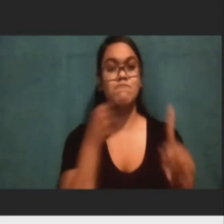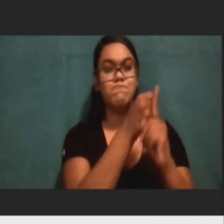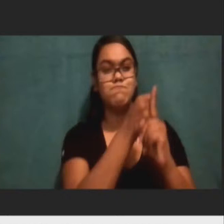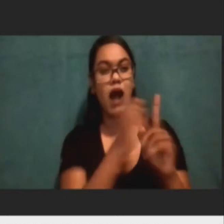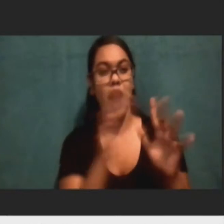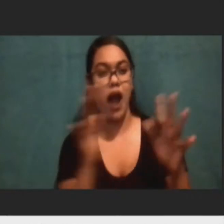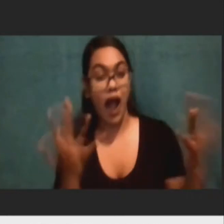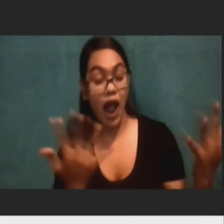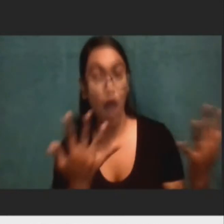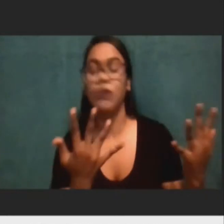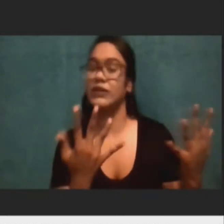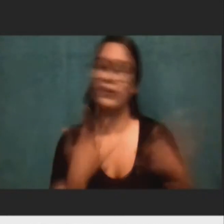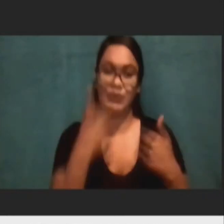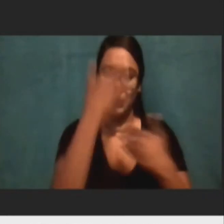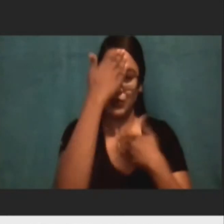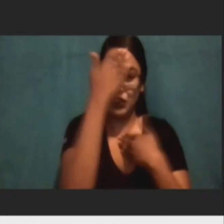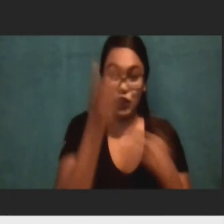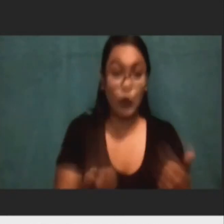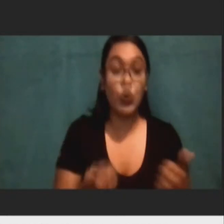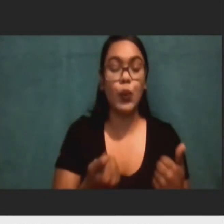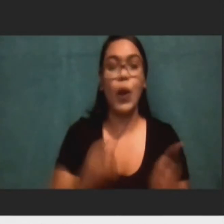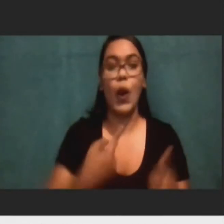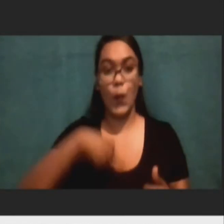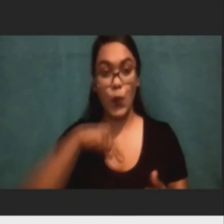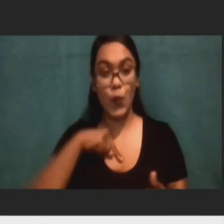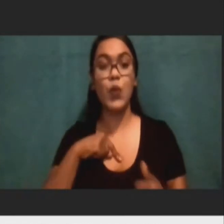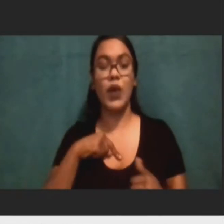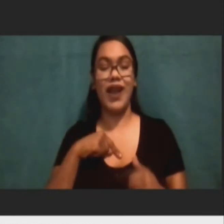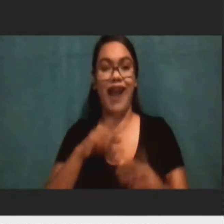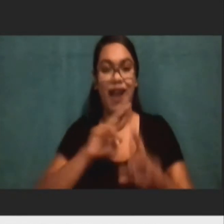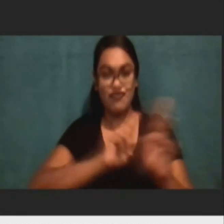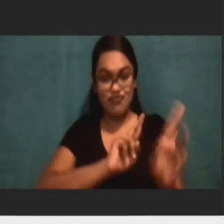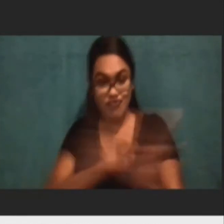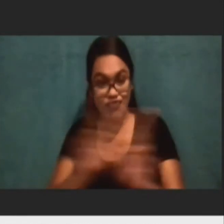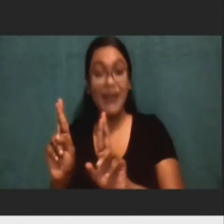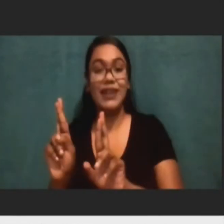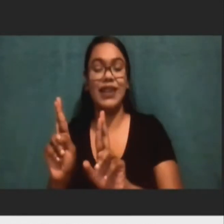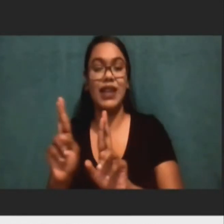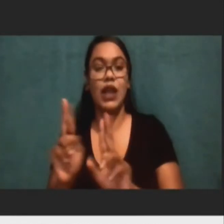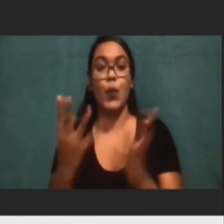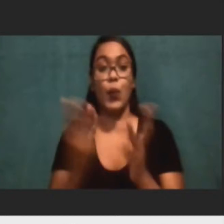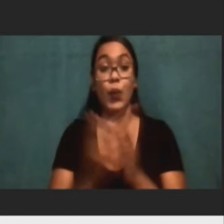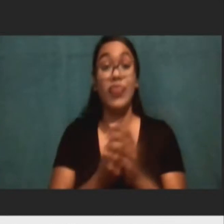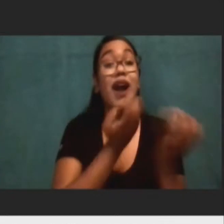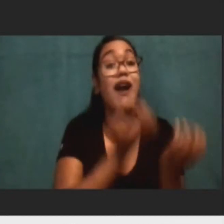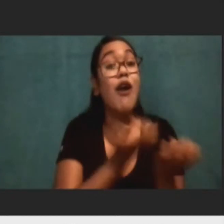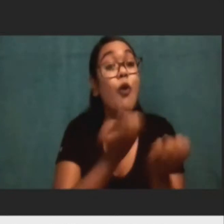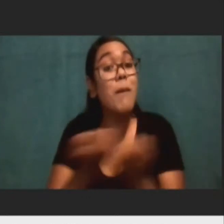we are ready to make sure that we respond. Our approach,